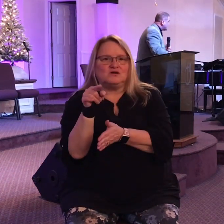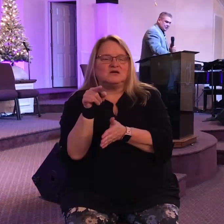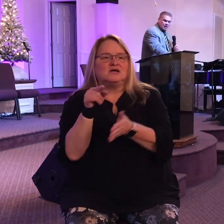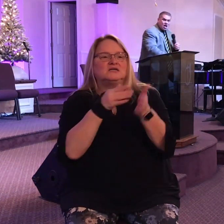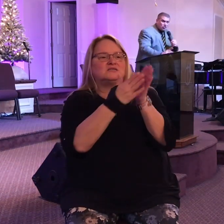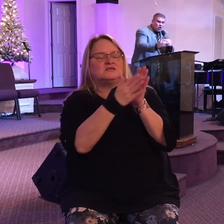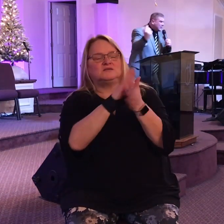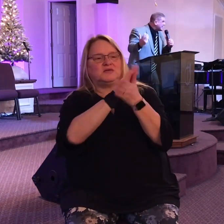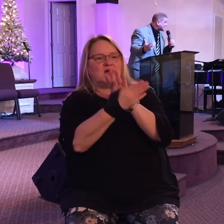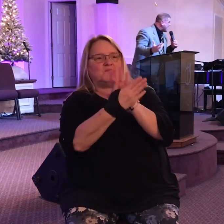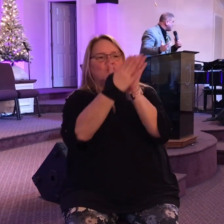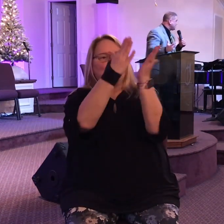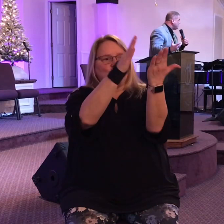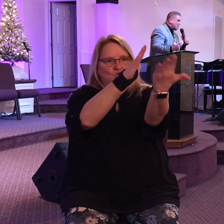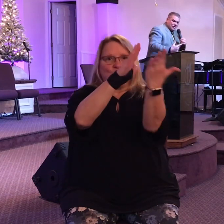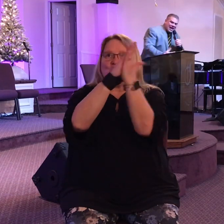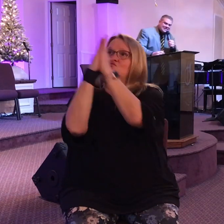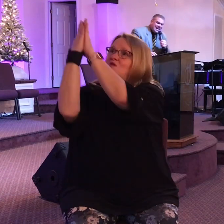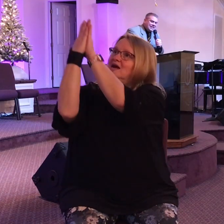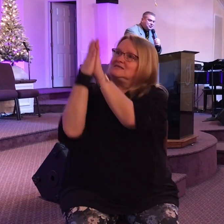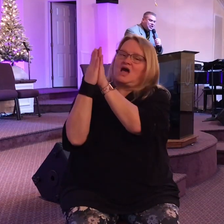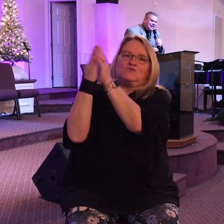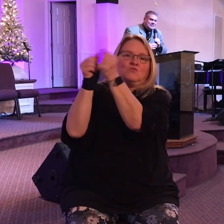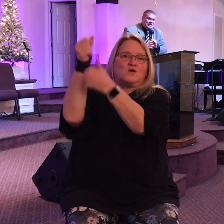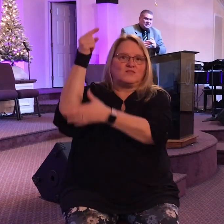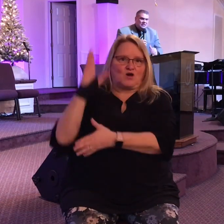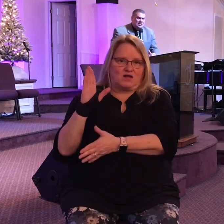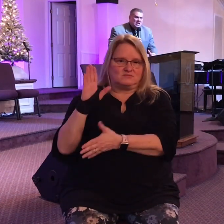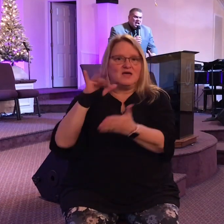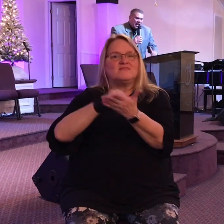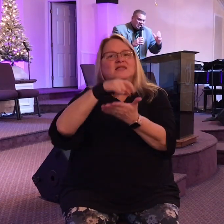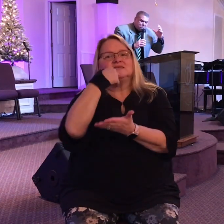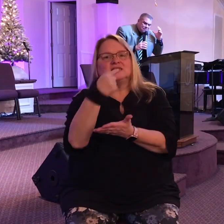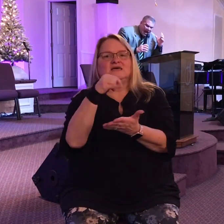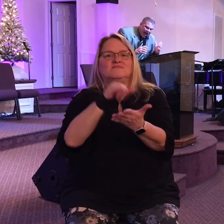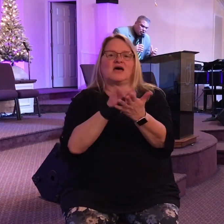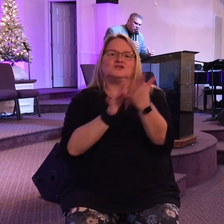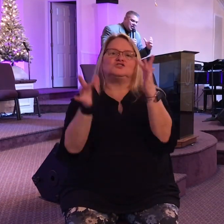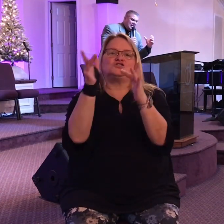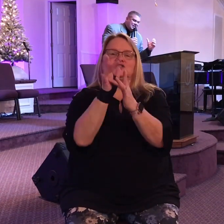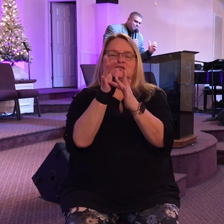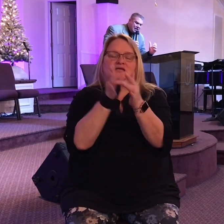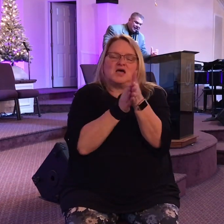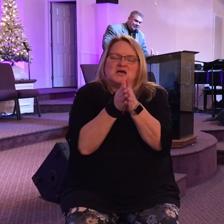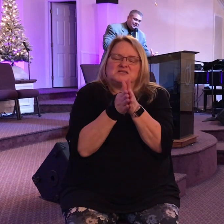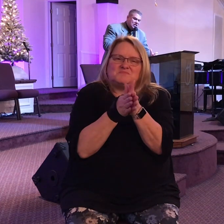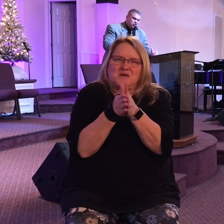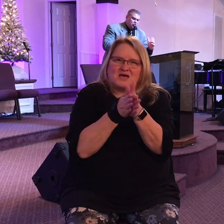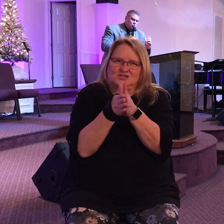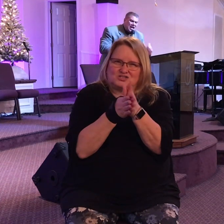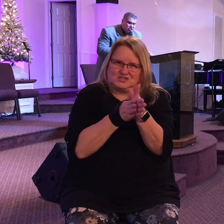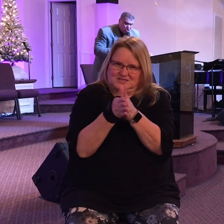God. Do you know what that said? That says Jesus is passionately